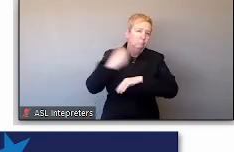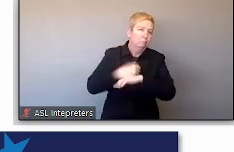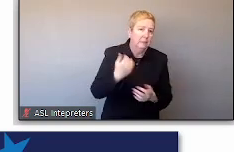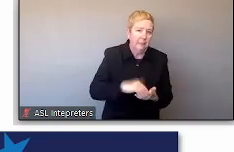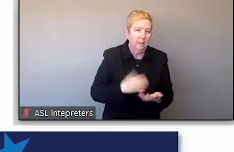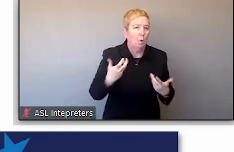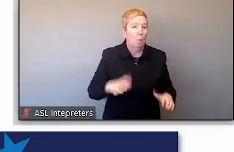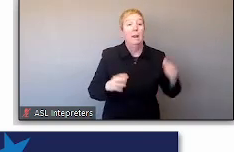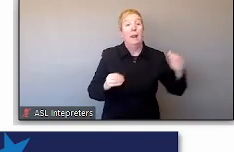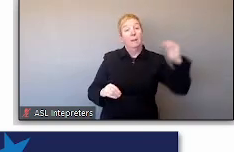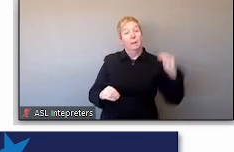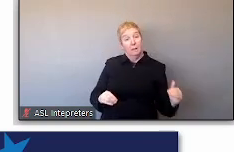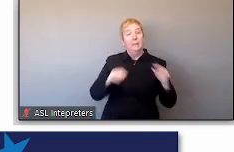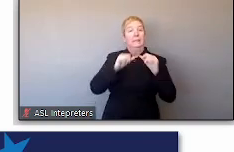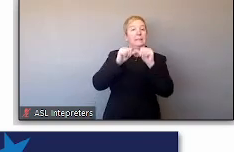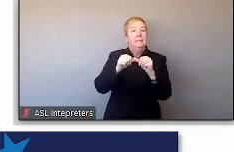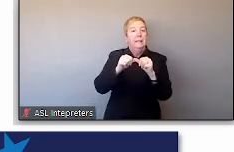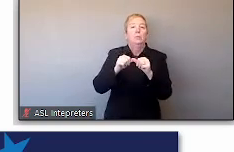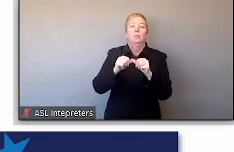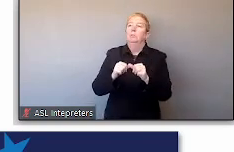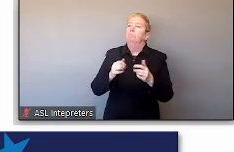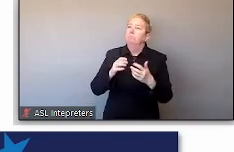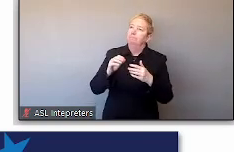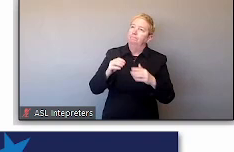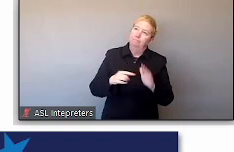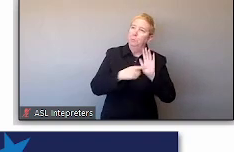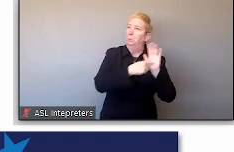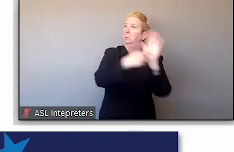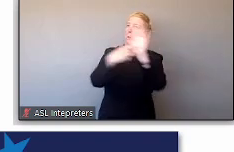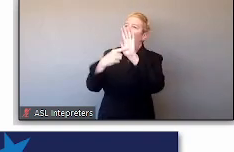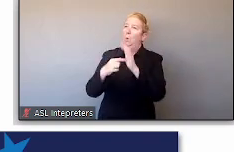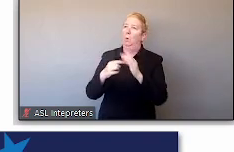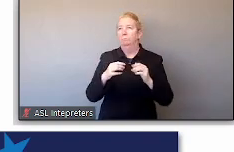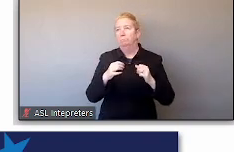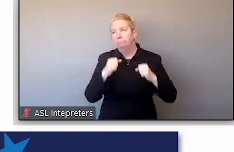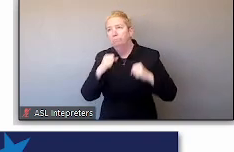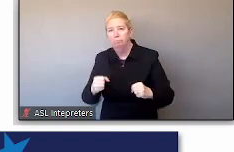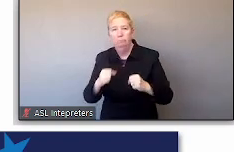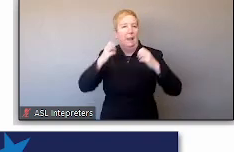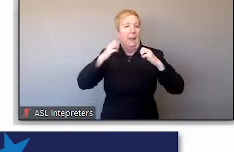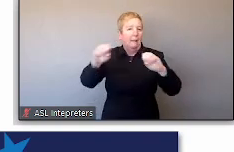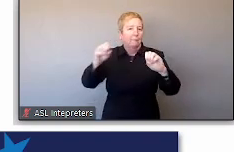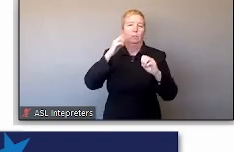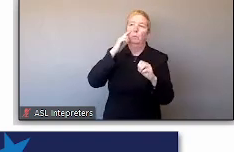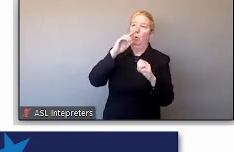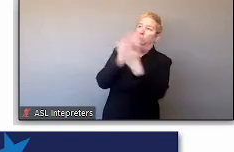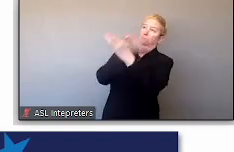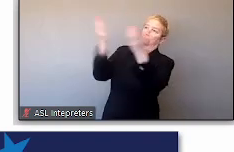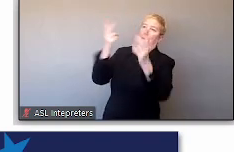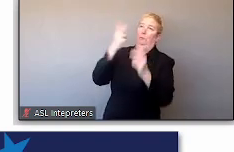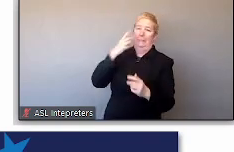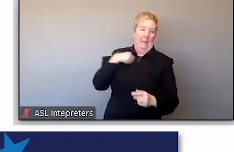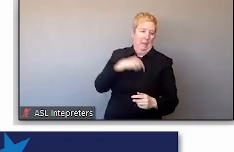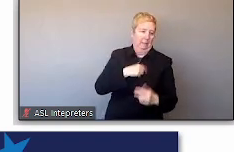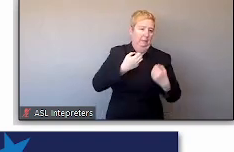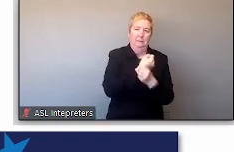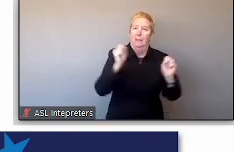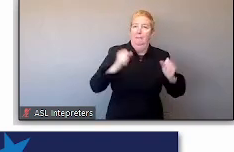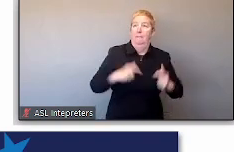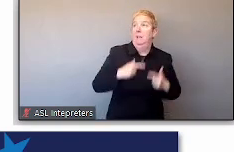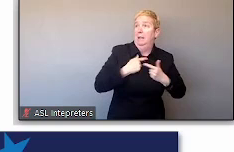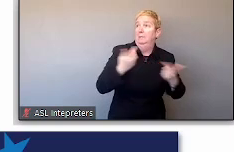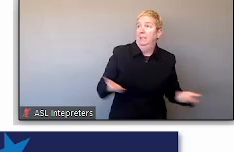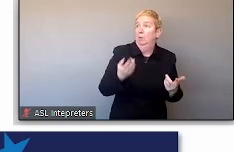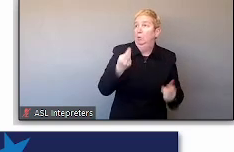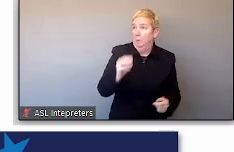save lives. And so it's good reading. It's 6 or 7 pages. It's well done. I was pleased